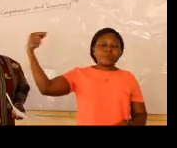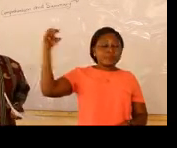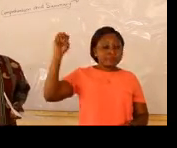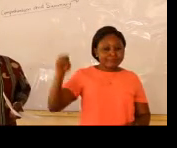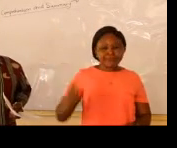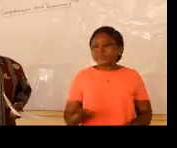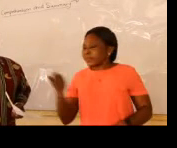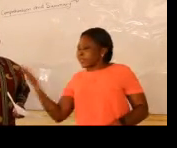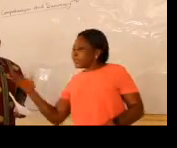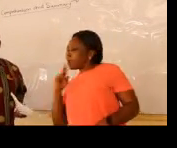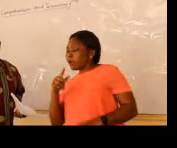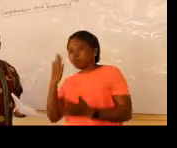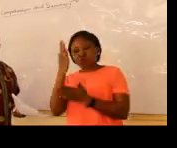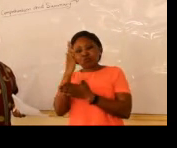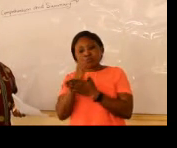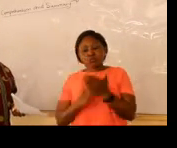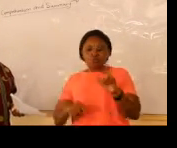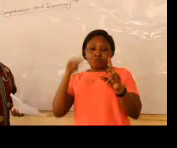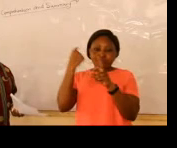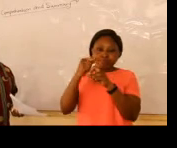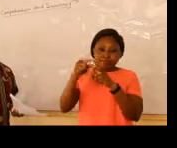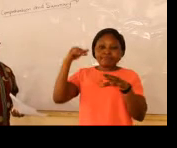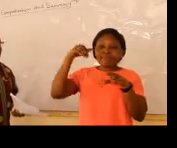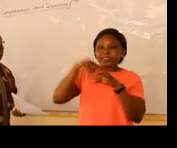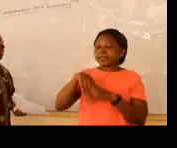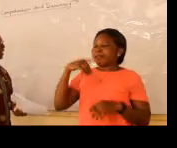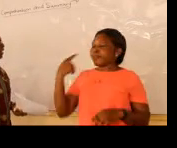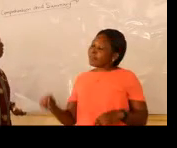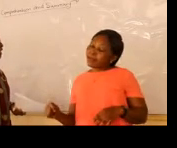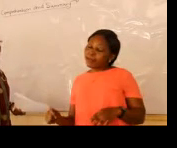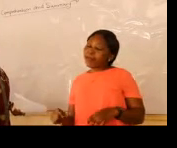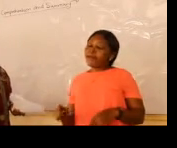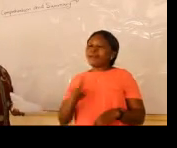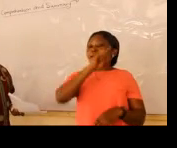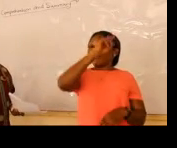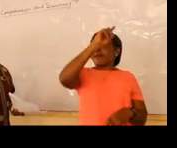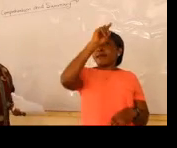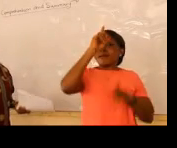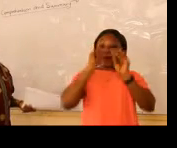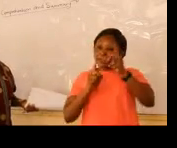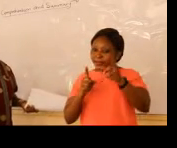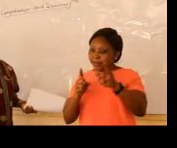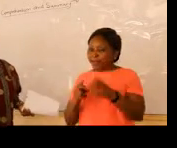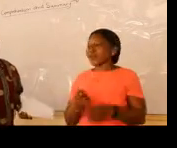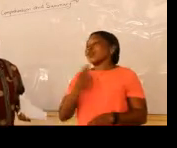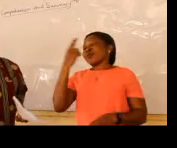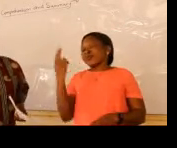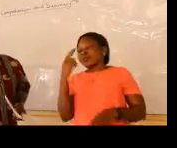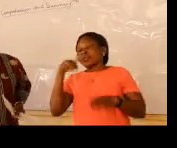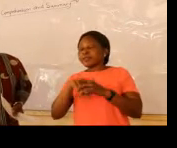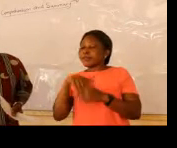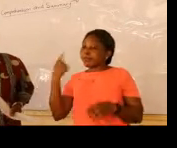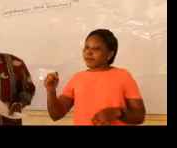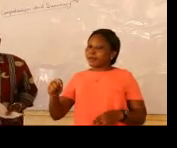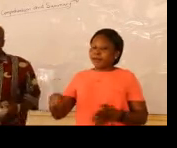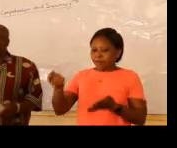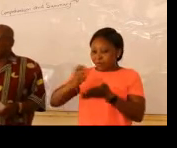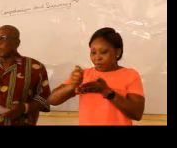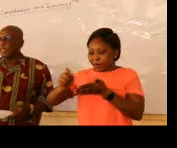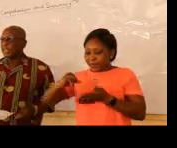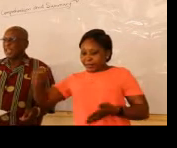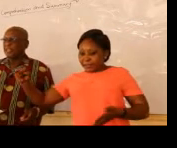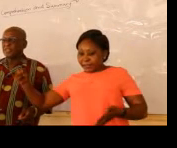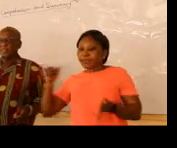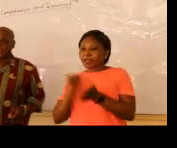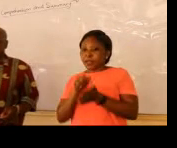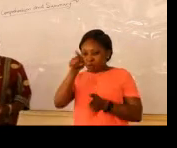there are certain words in the answer used in the passage which you can use. That is